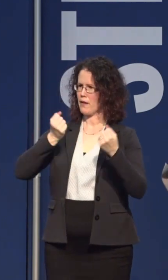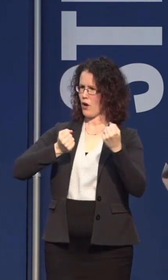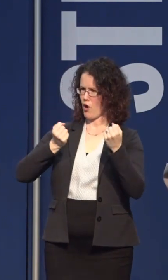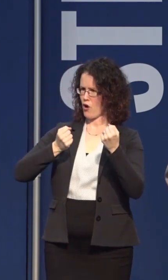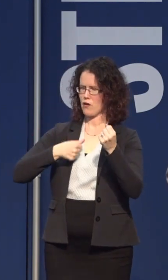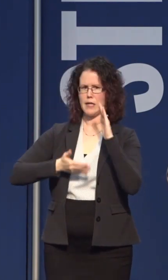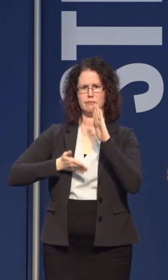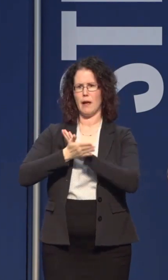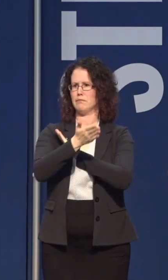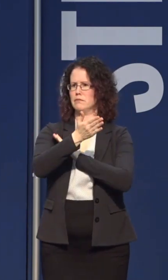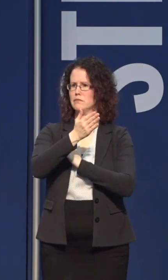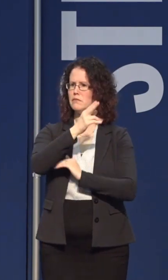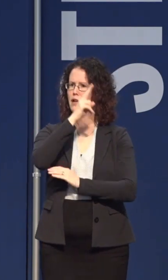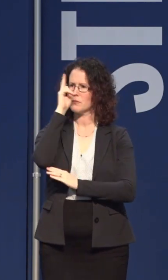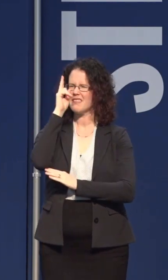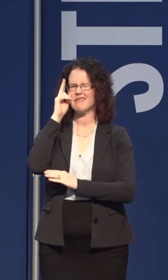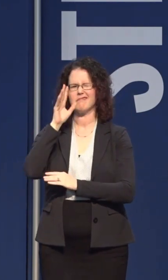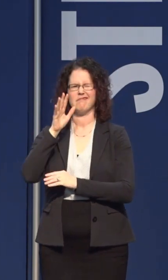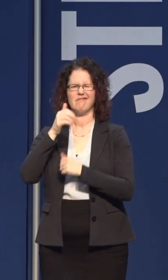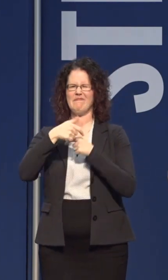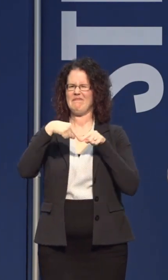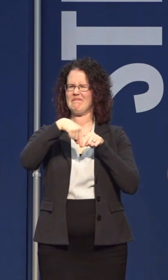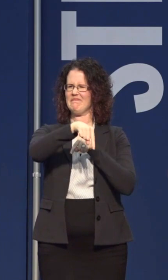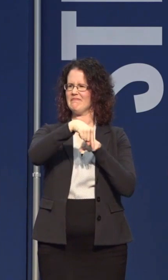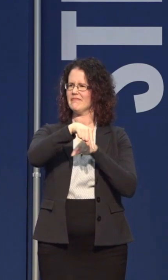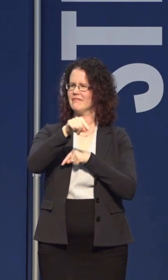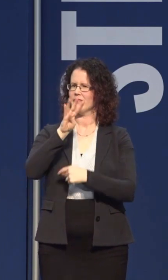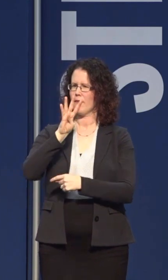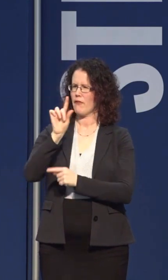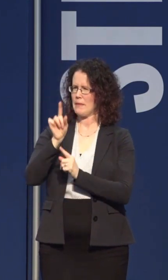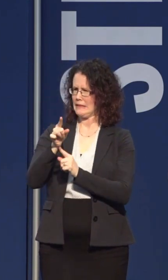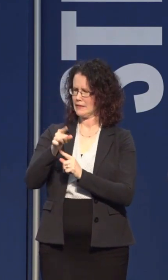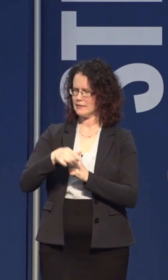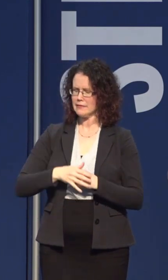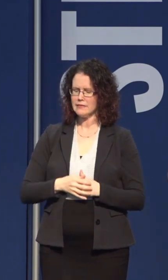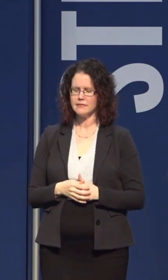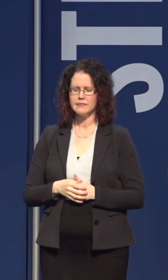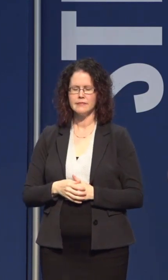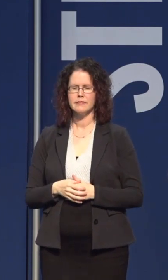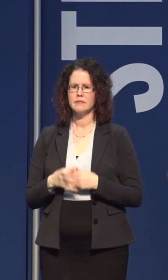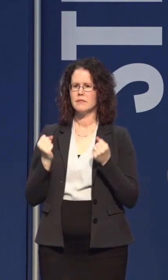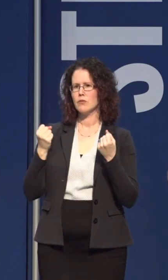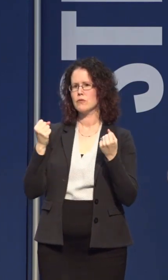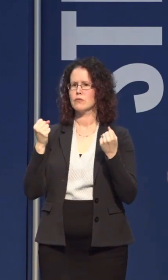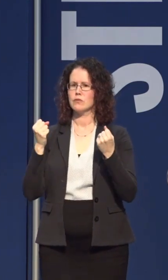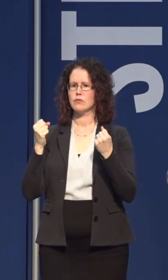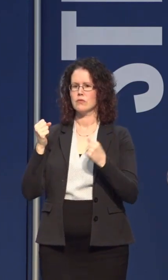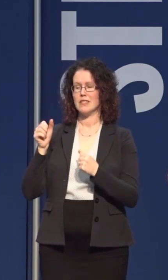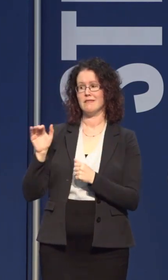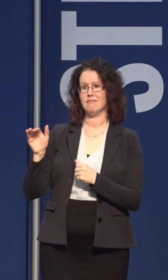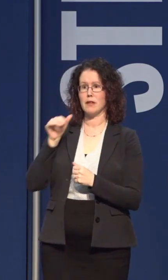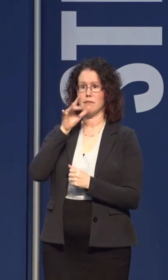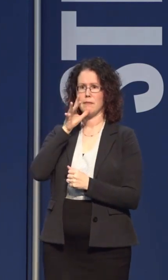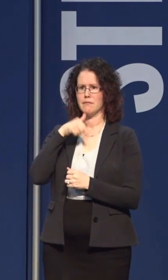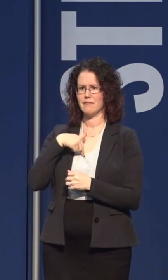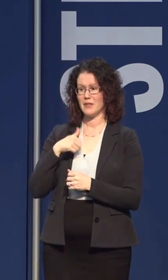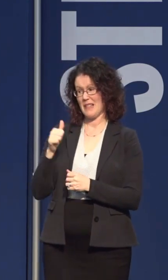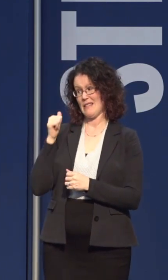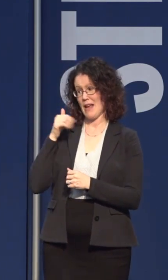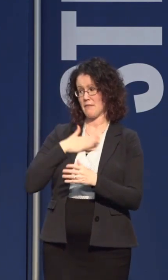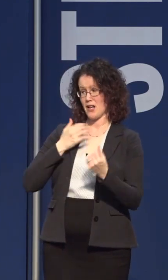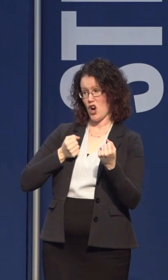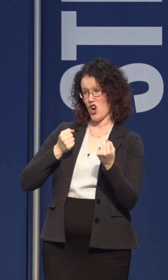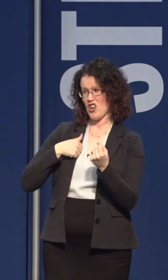to the Kentville Hospital, about 45 minutes away. And as we were speeding down the highway, I said to her mother, "On the back seat floor is